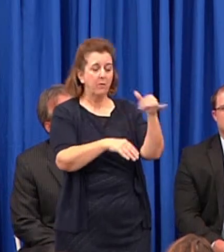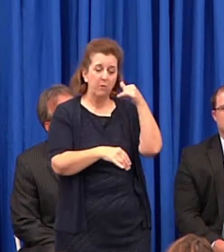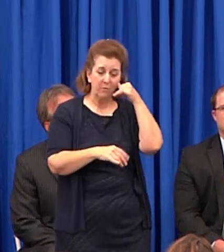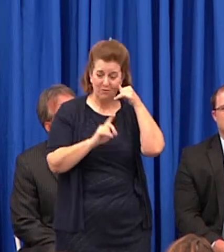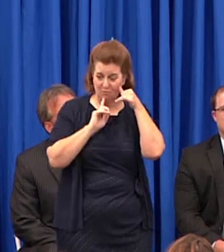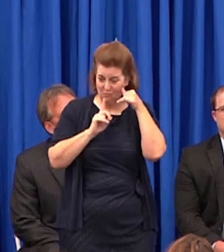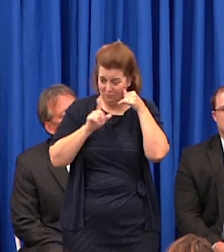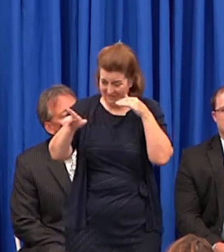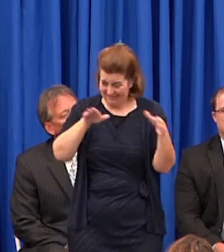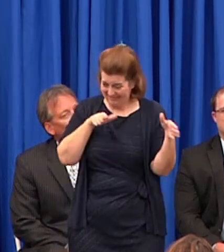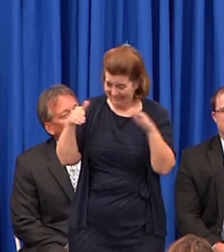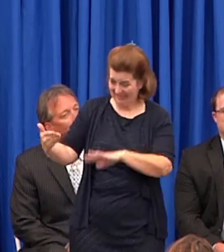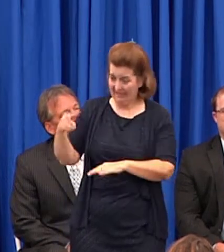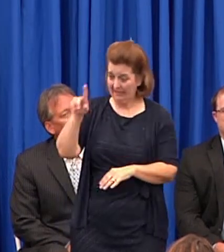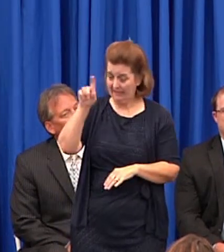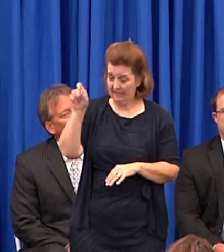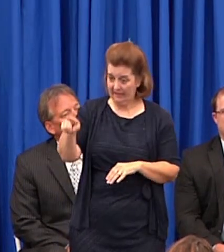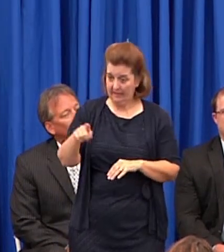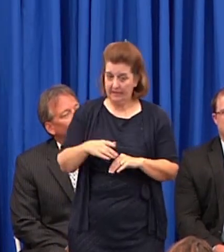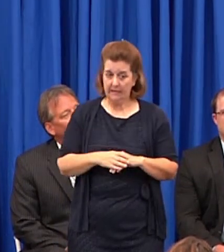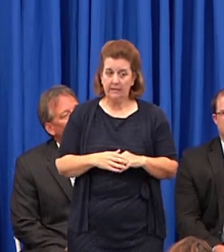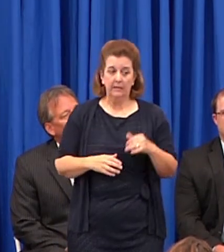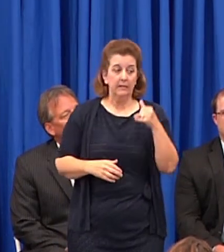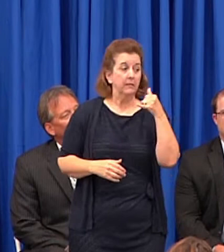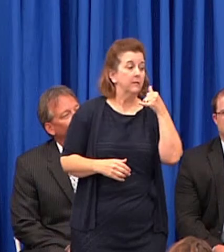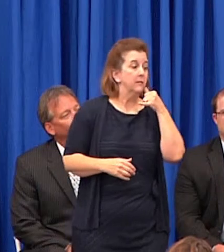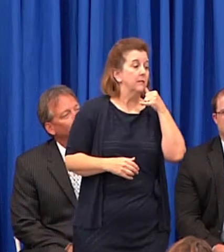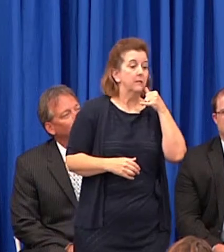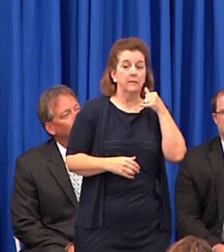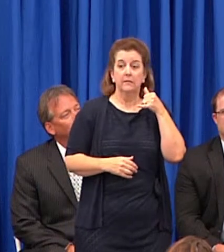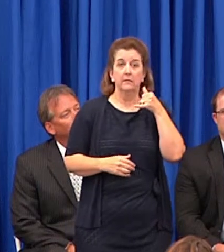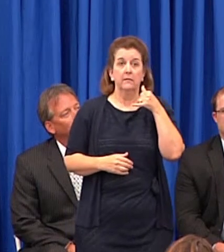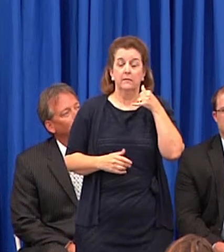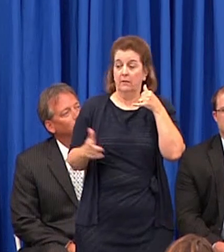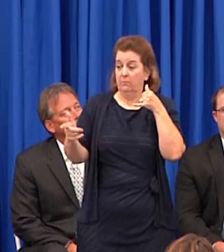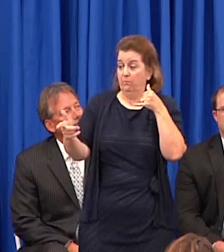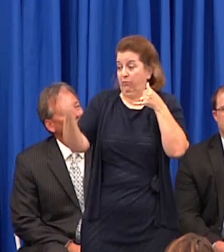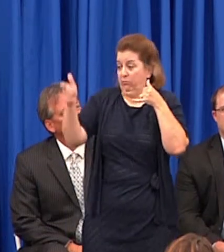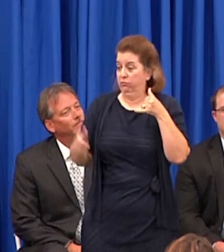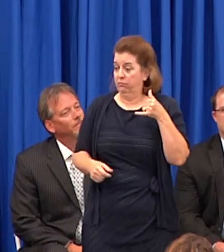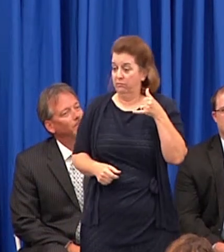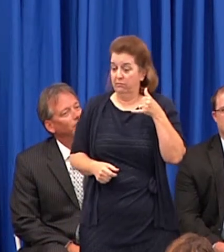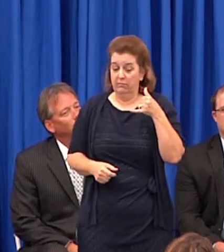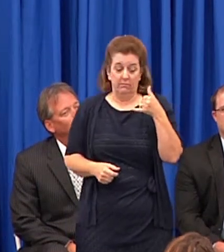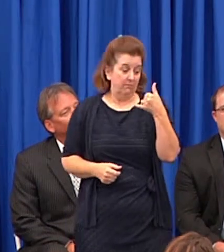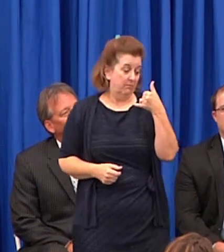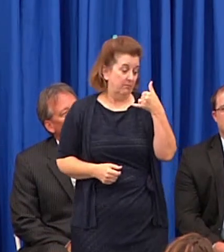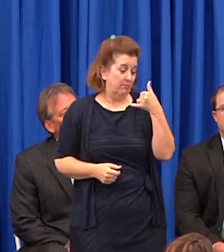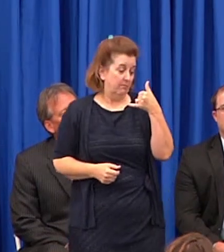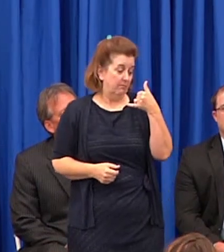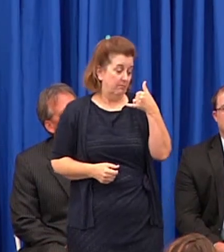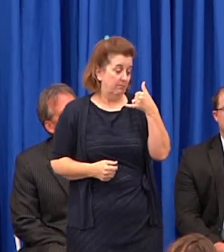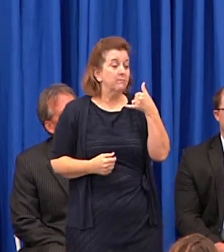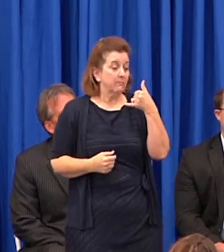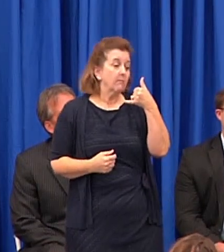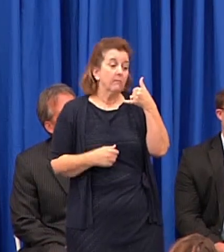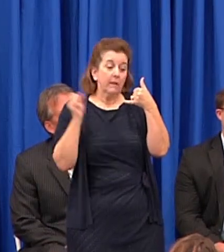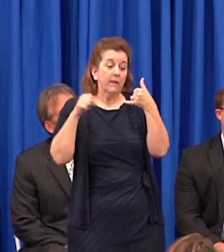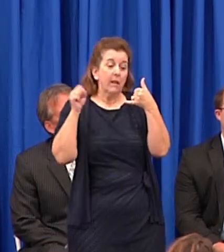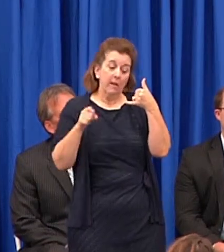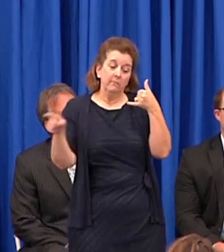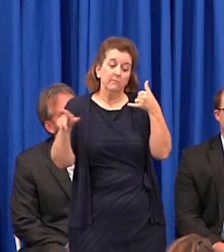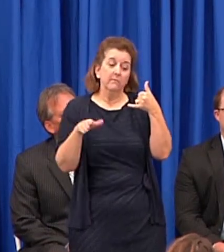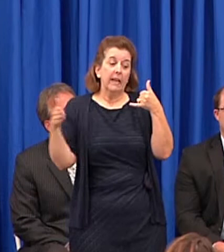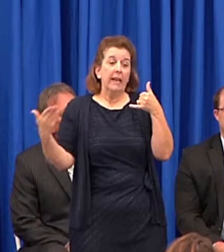sure he's dead. There's a silence and then a shot. Back on the phone, the guy says, okay,